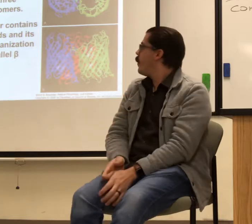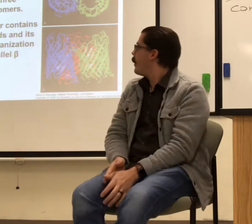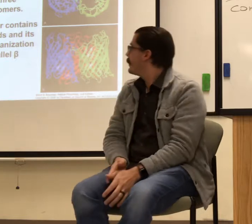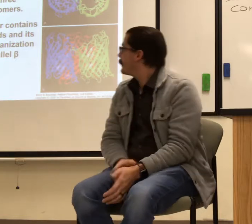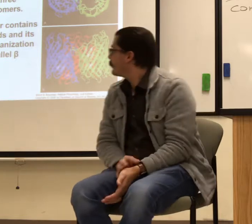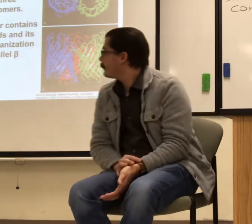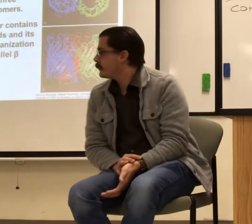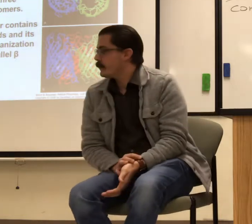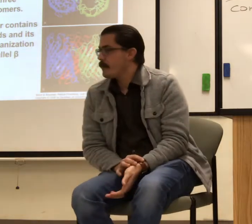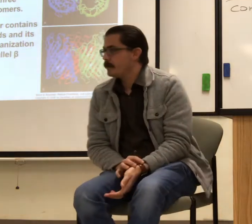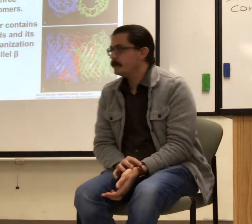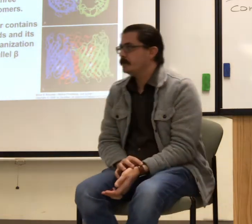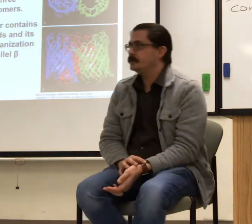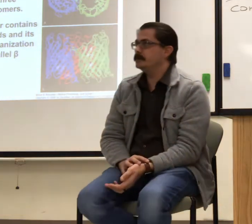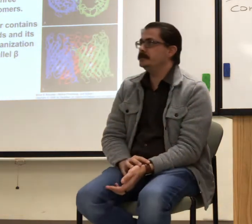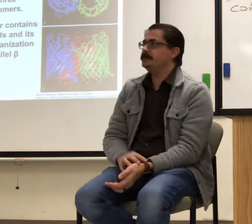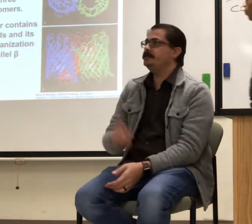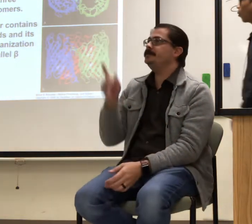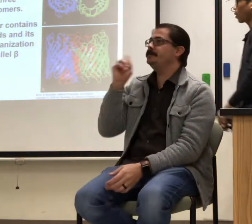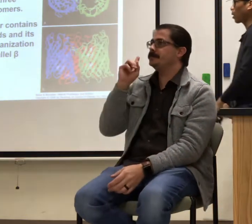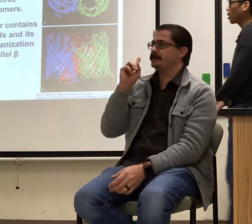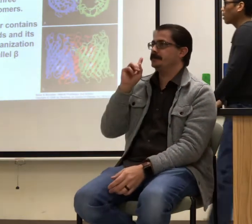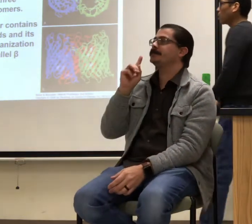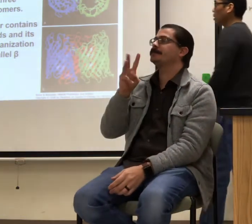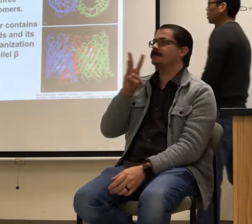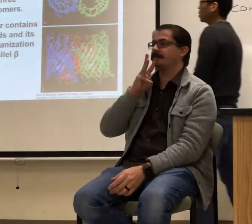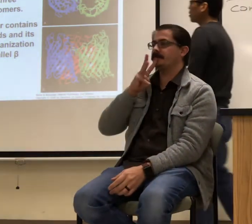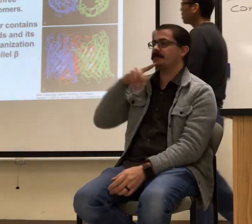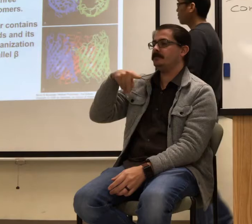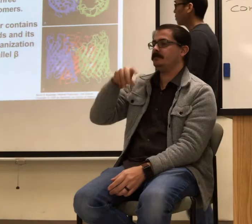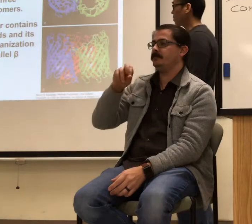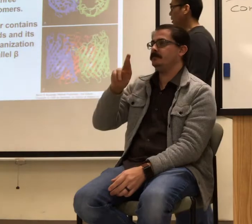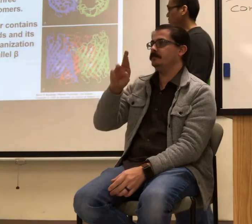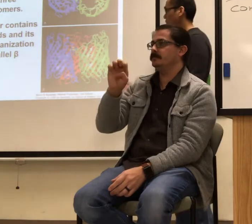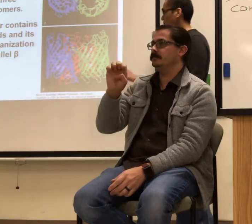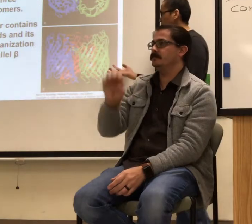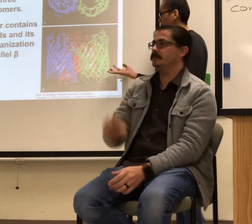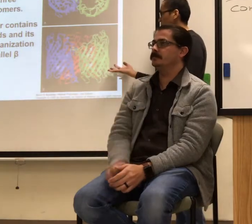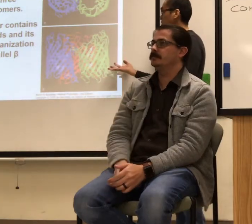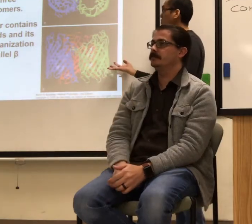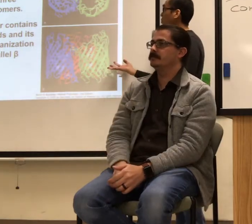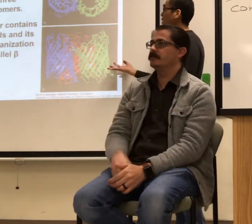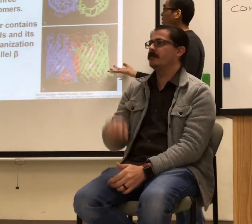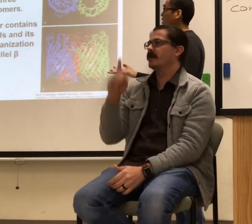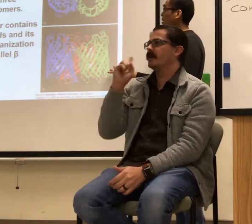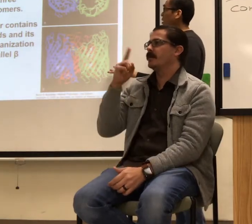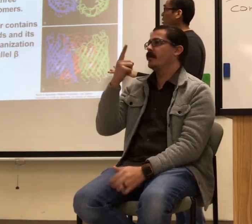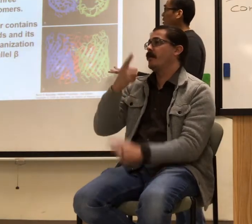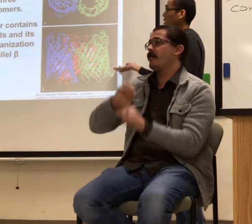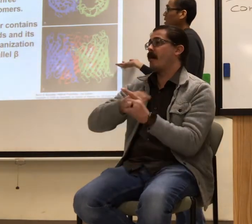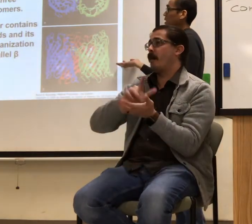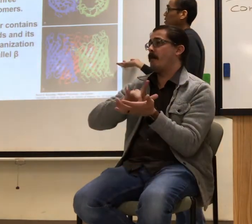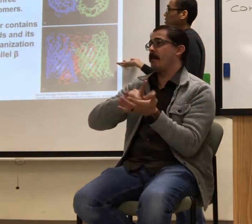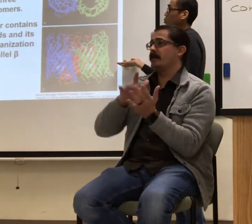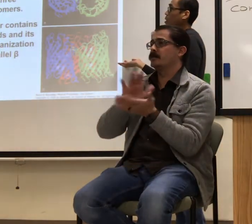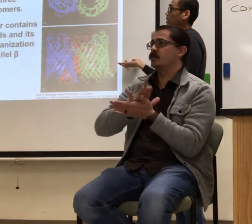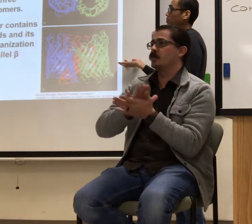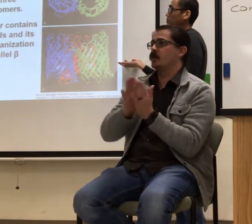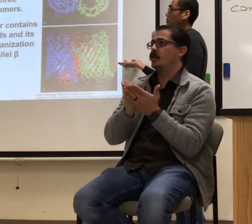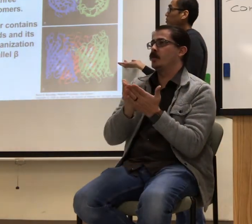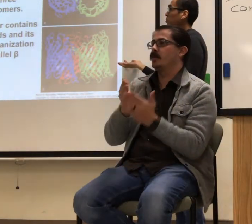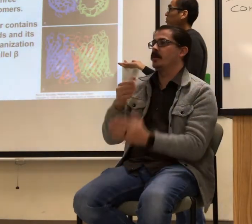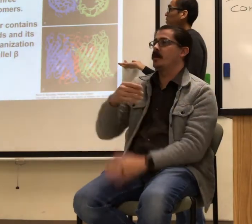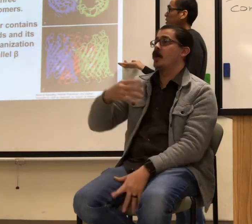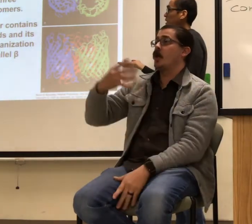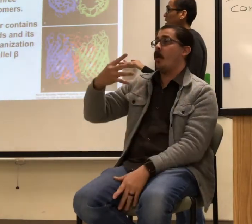Okay, so here's a picture of a water pore. I guess for a med school book. It's